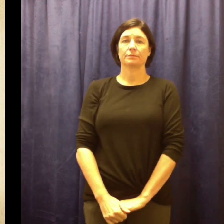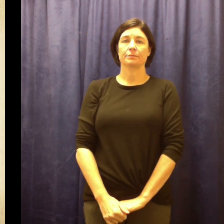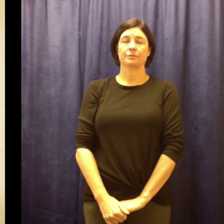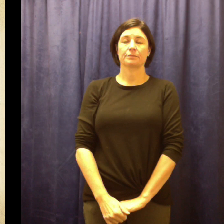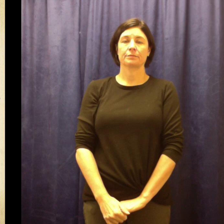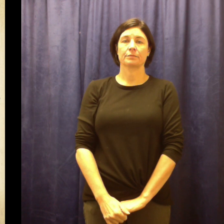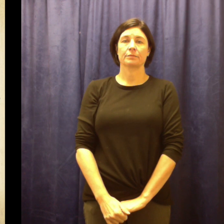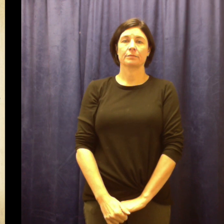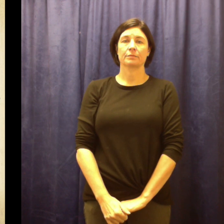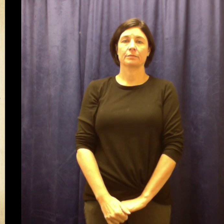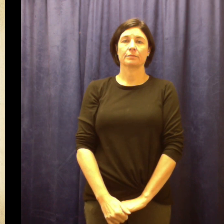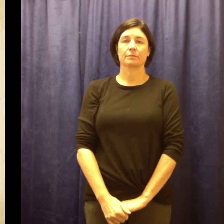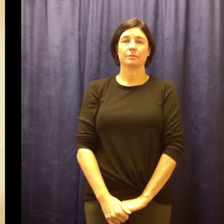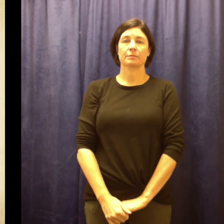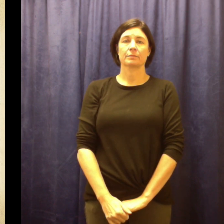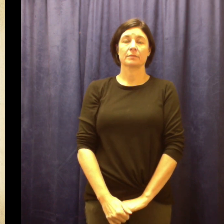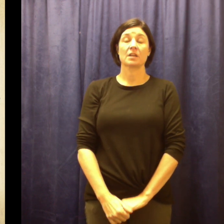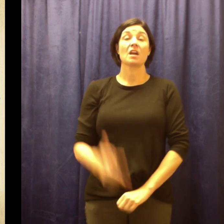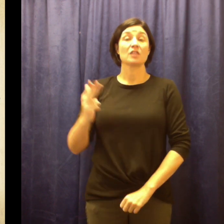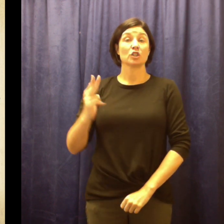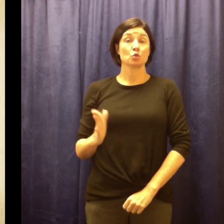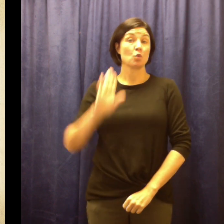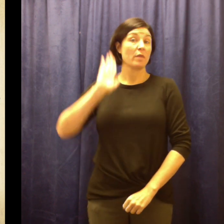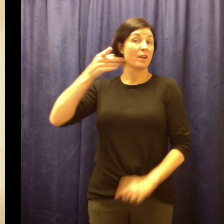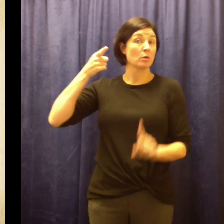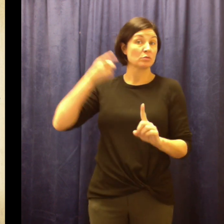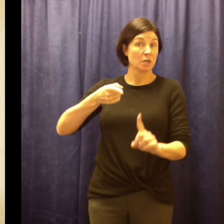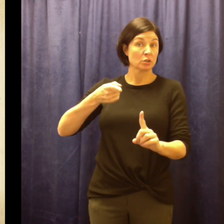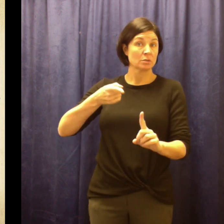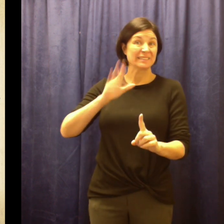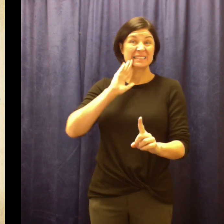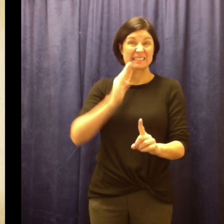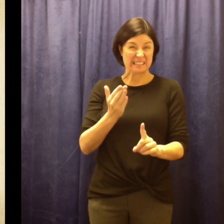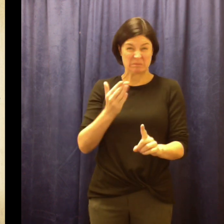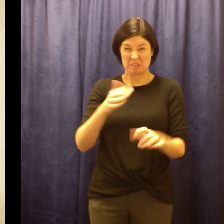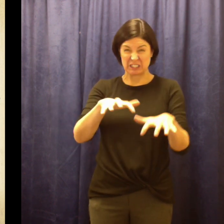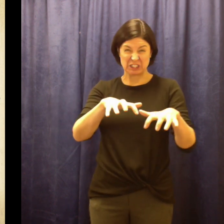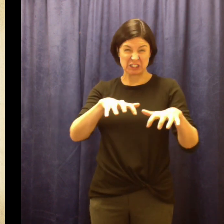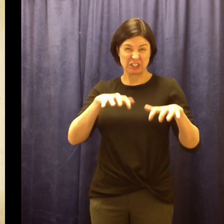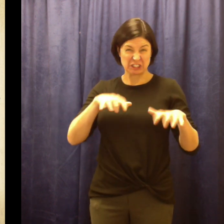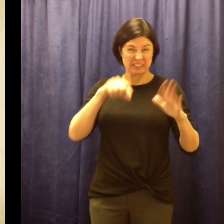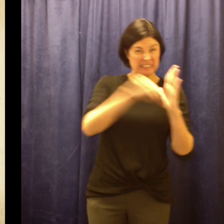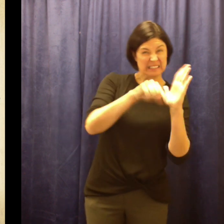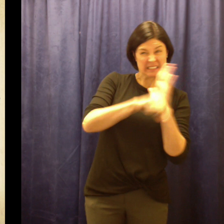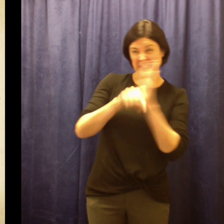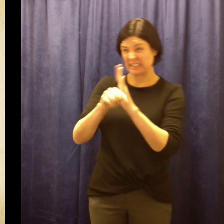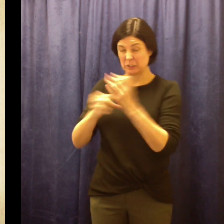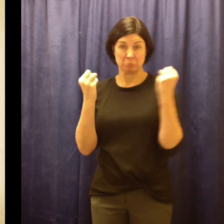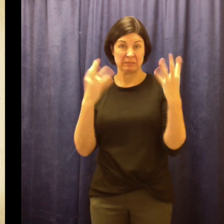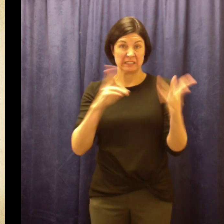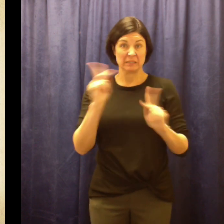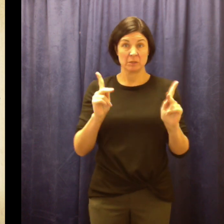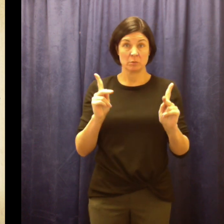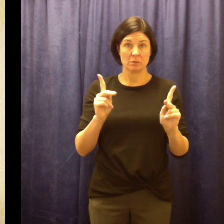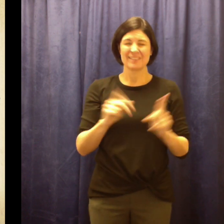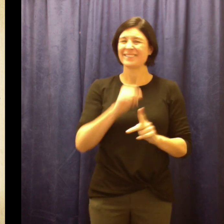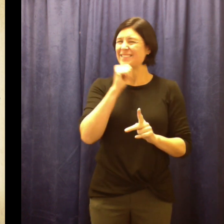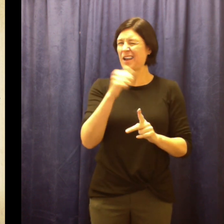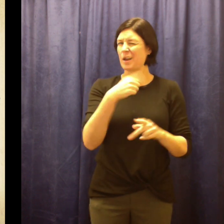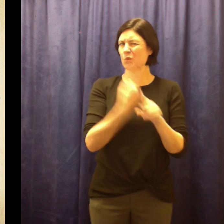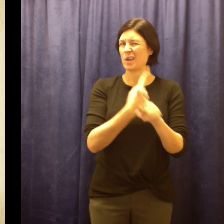Their overriding objective appears to be that of mass murder rather than traditional criminal